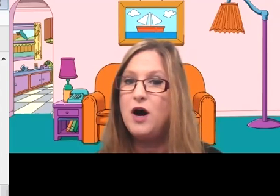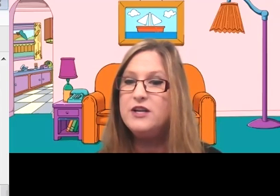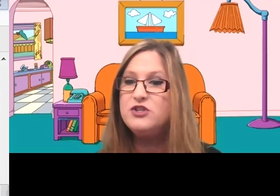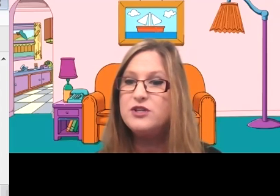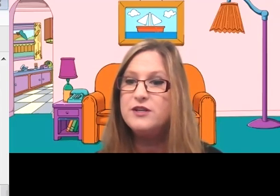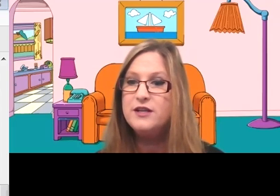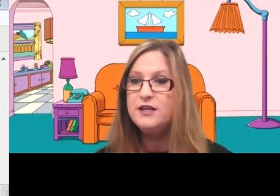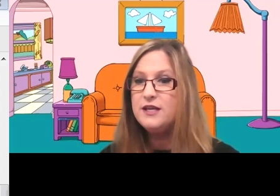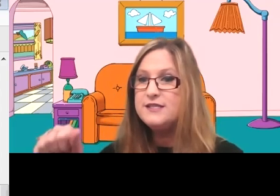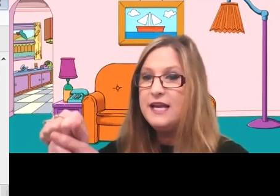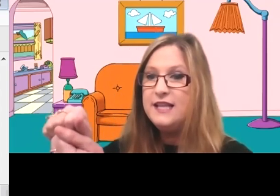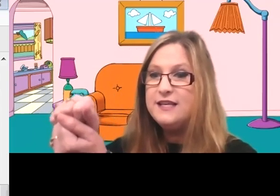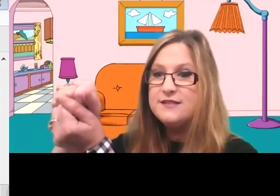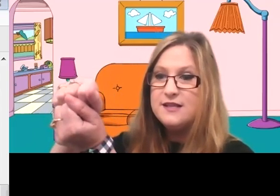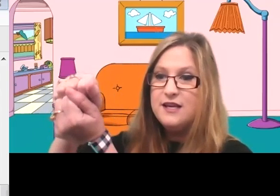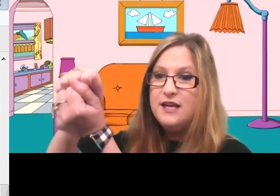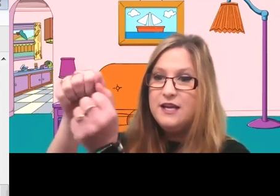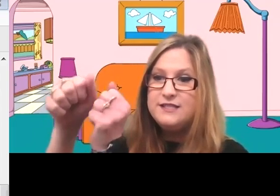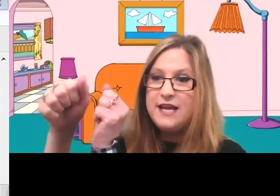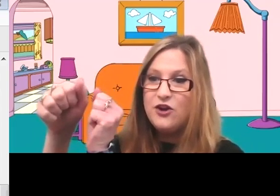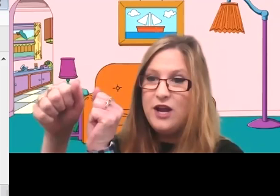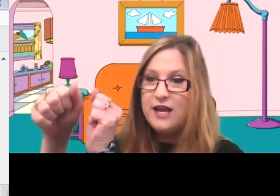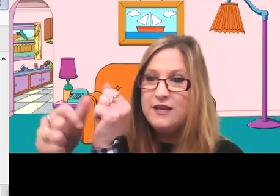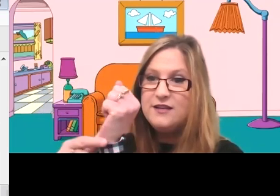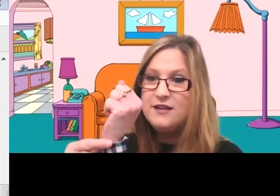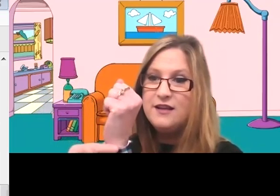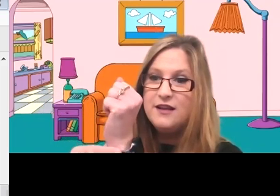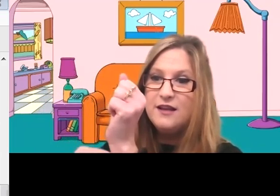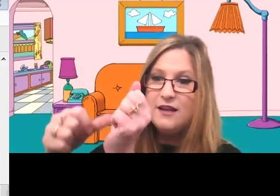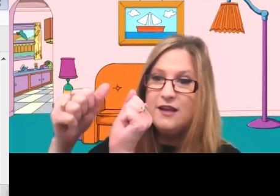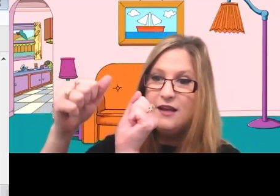word wash is like this. Take your hand,